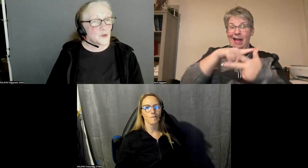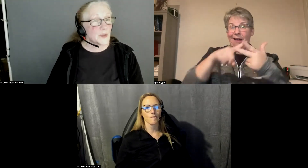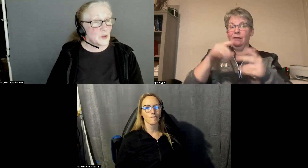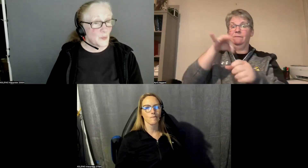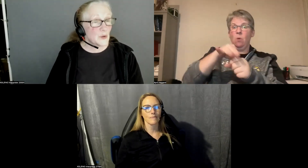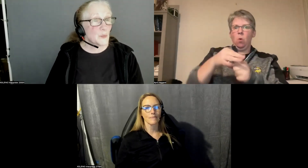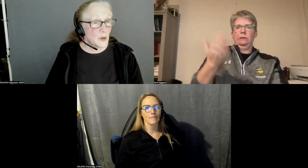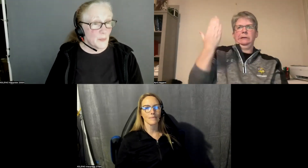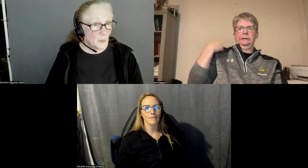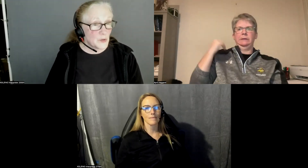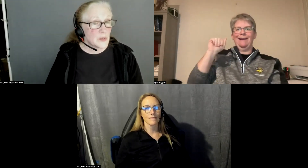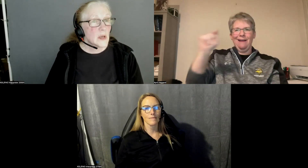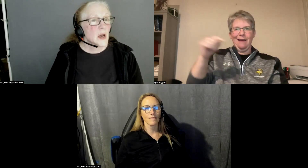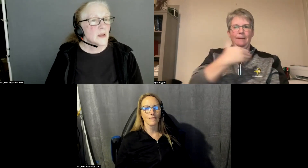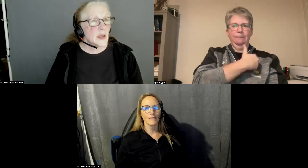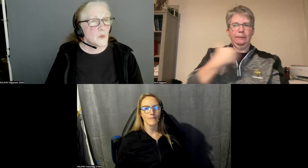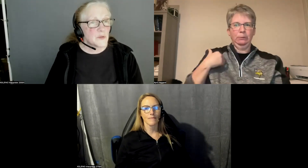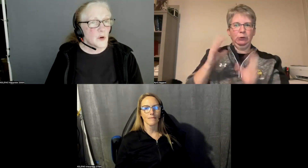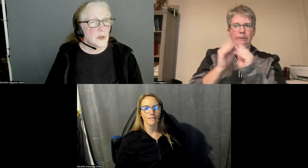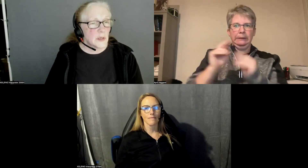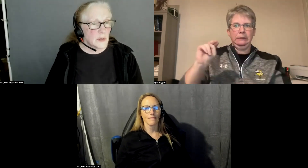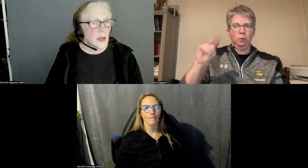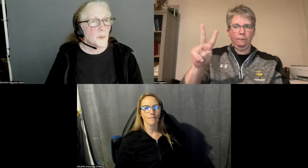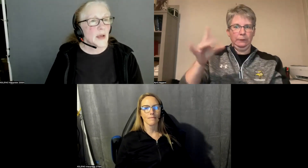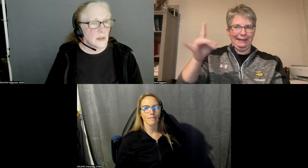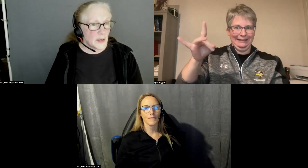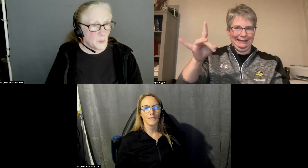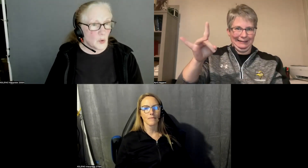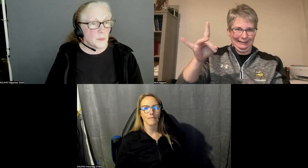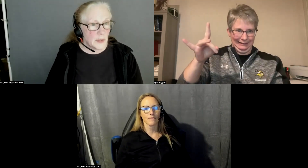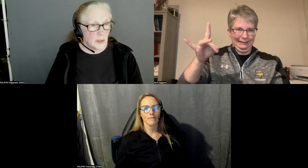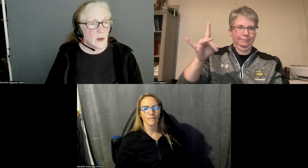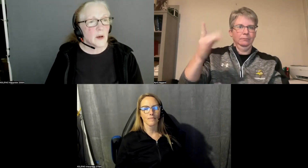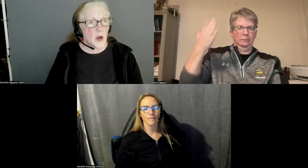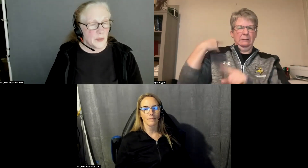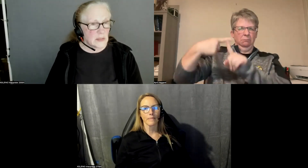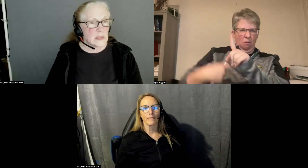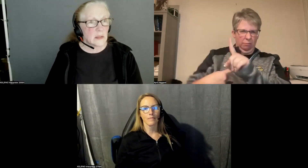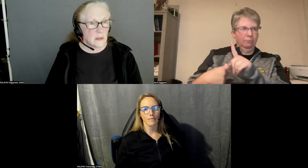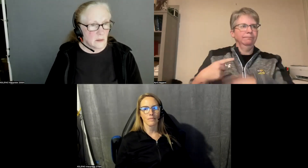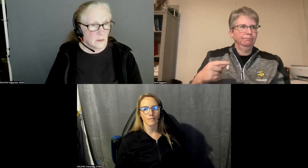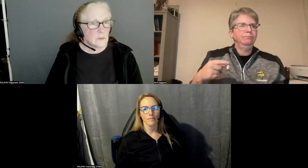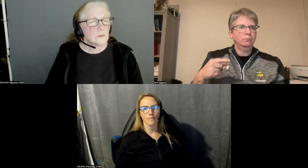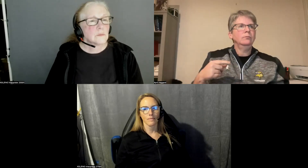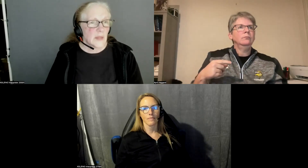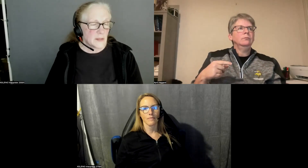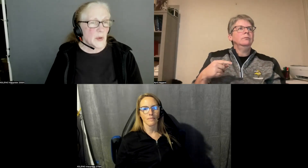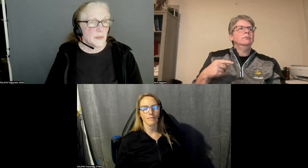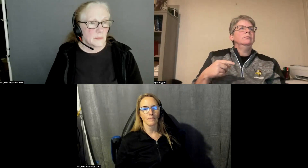but those will be the 3 new board members. That was voted in at the last board meeting on the 18th, last